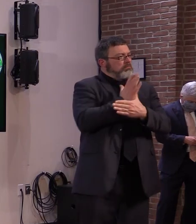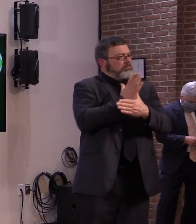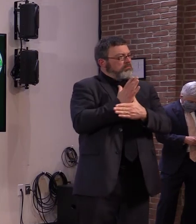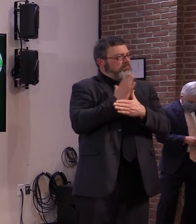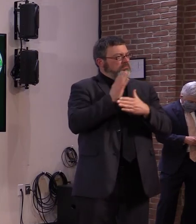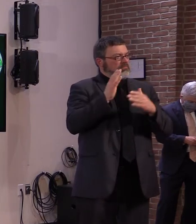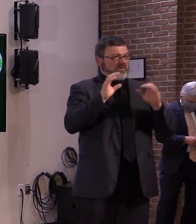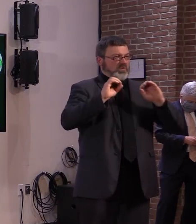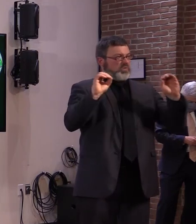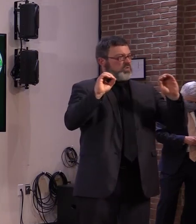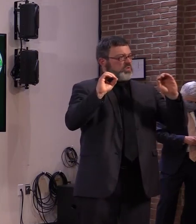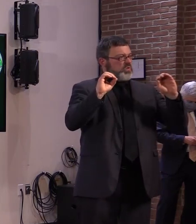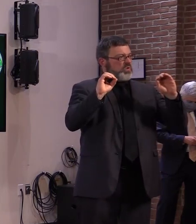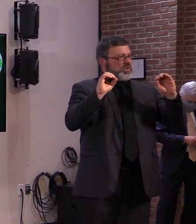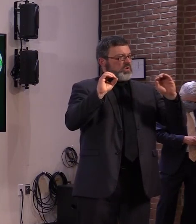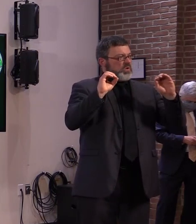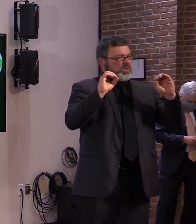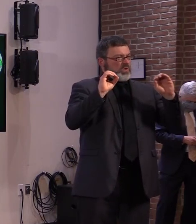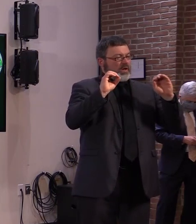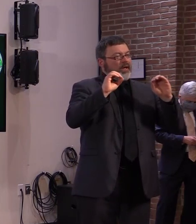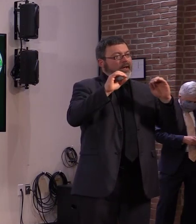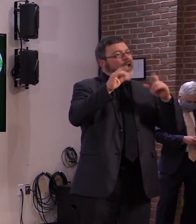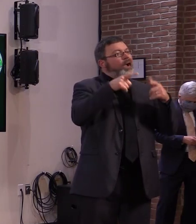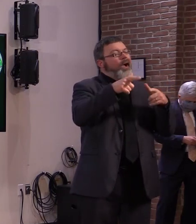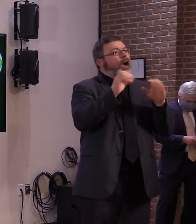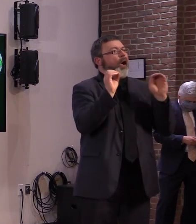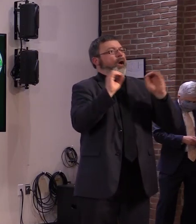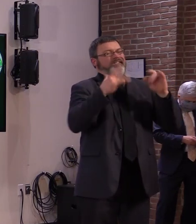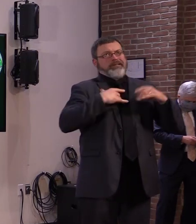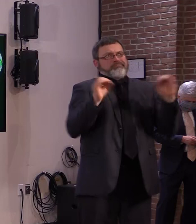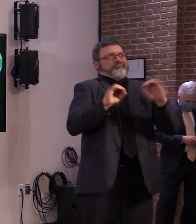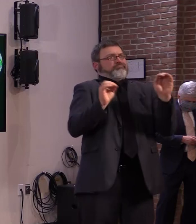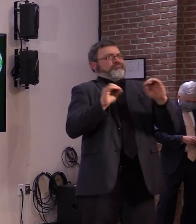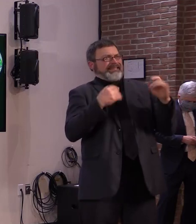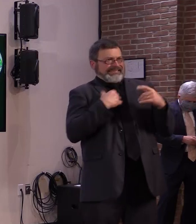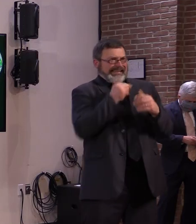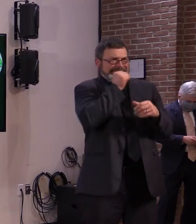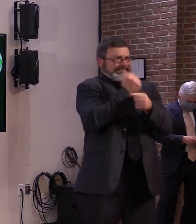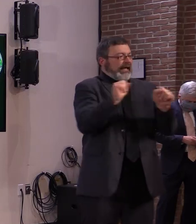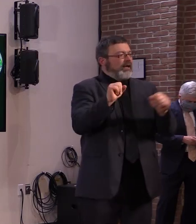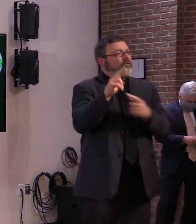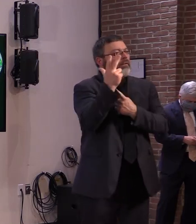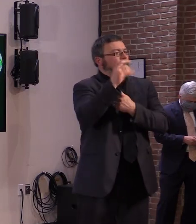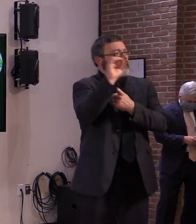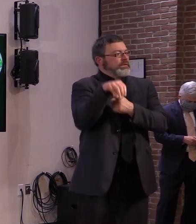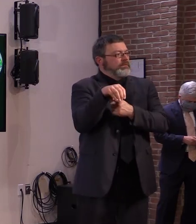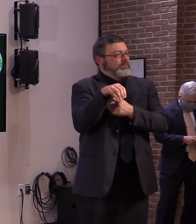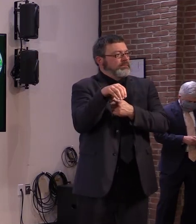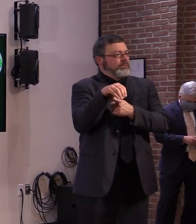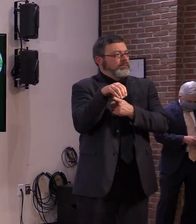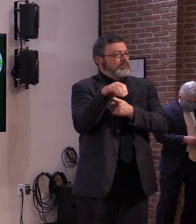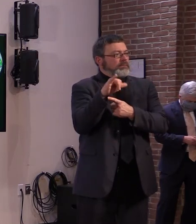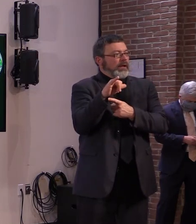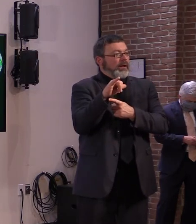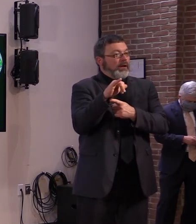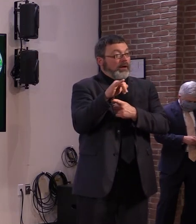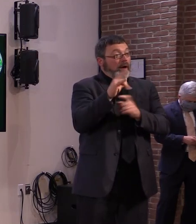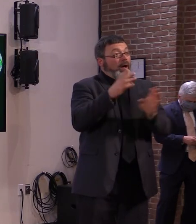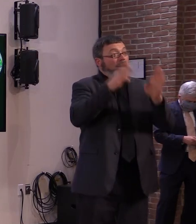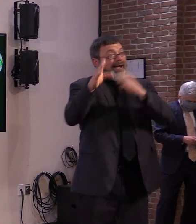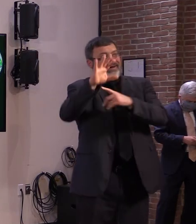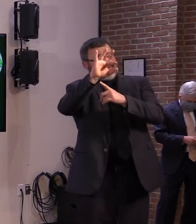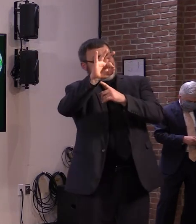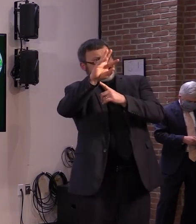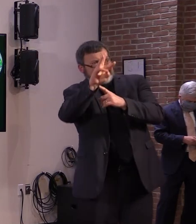only 3%. The vast majority of students in Vermont feel safe at school, and this is a